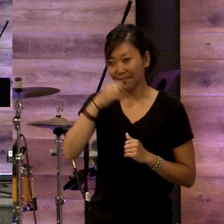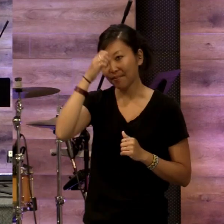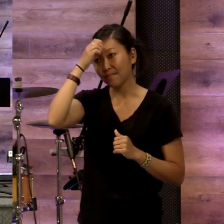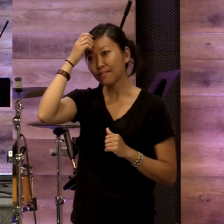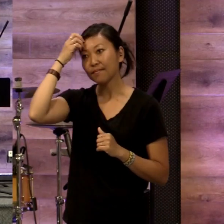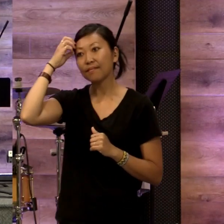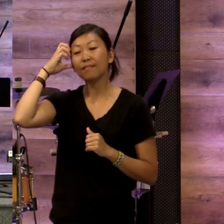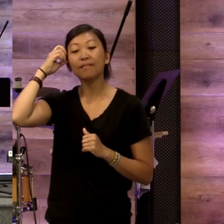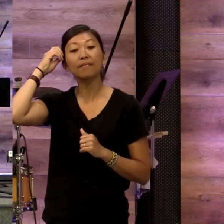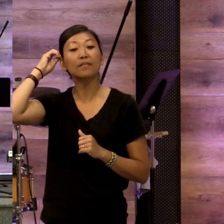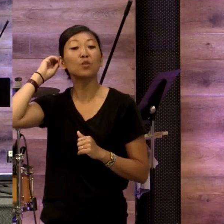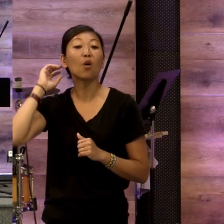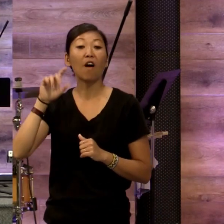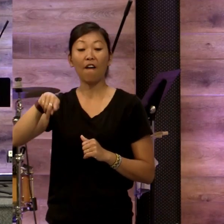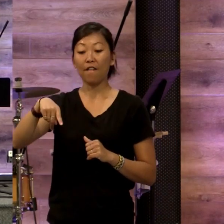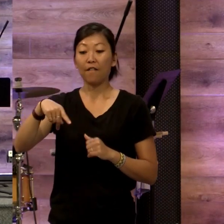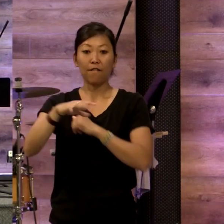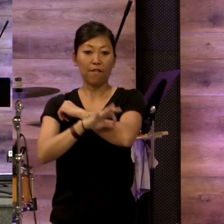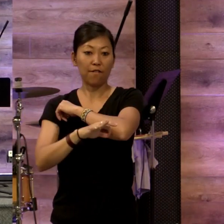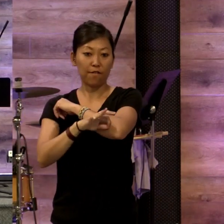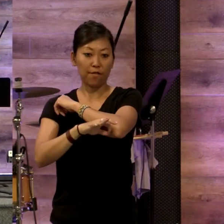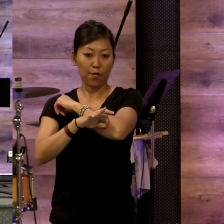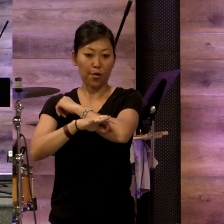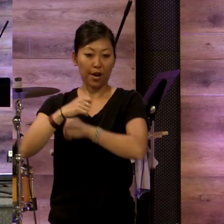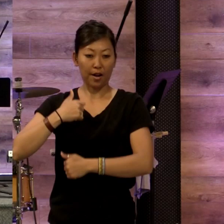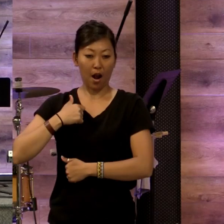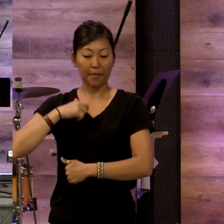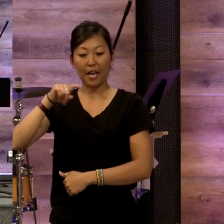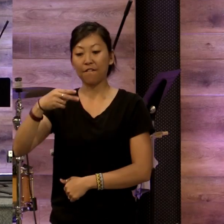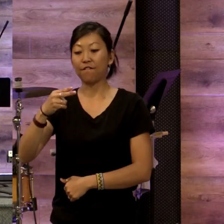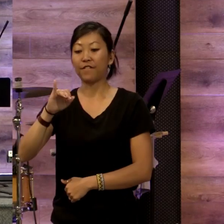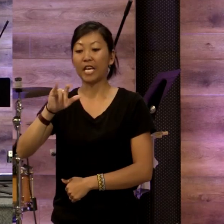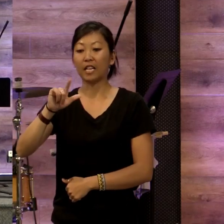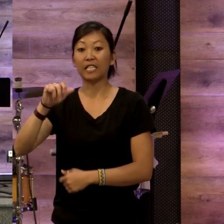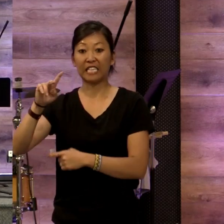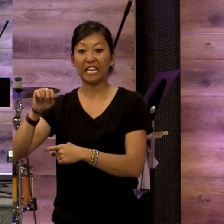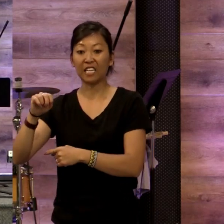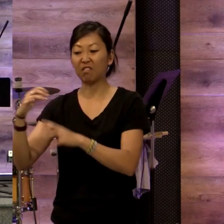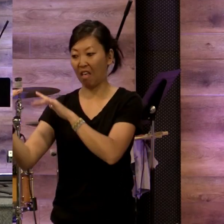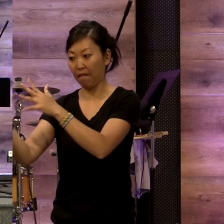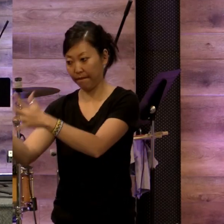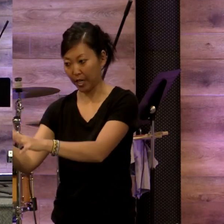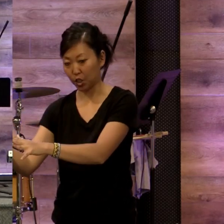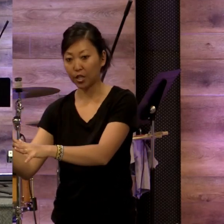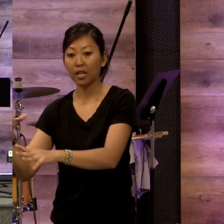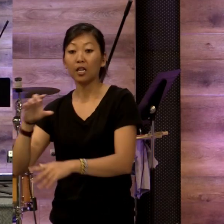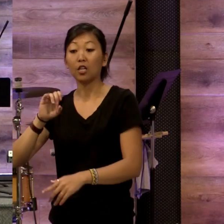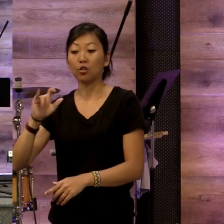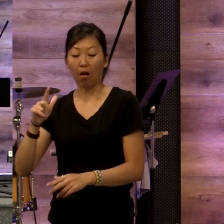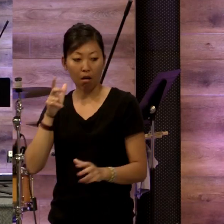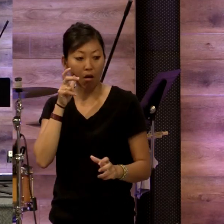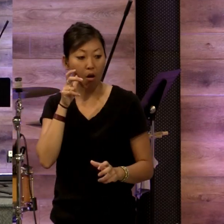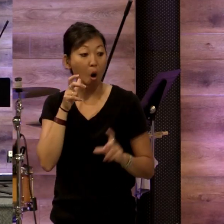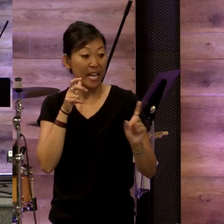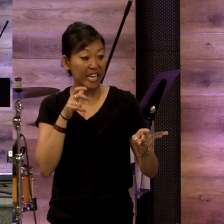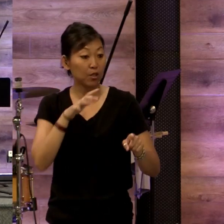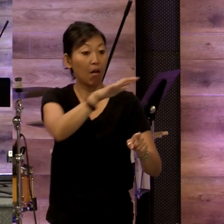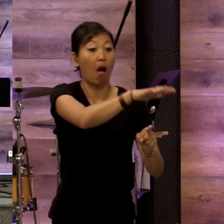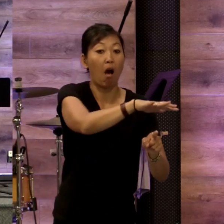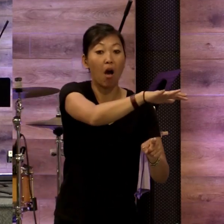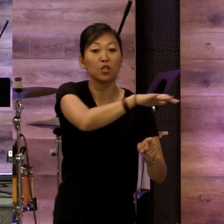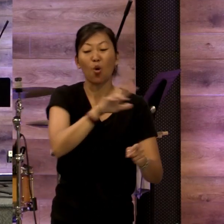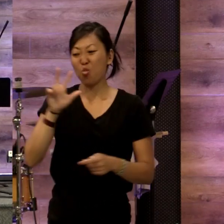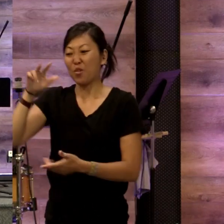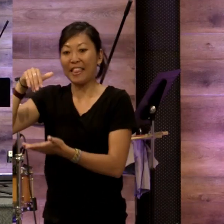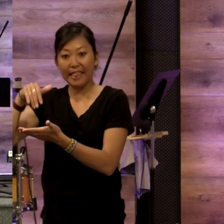from following the Philistines, he was told, "Behold, David is in the wilderness of En-Gedi." Then Saul took 3,000 chosen men